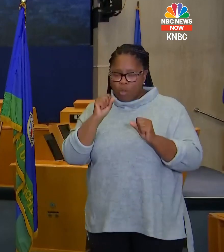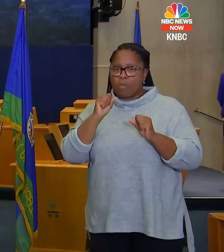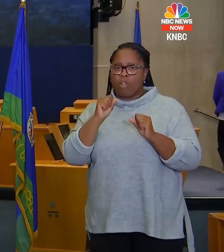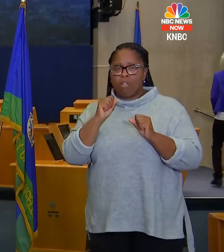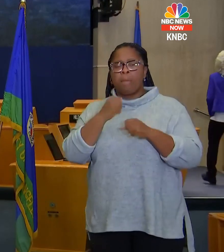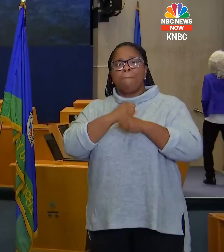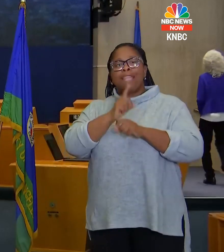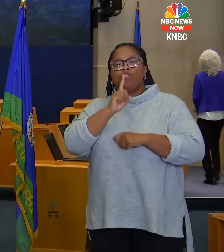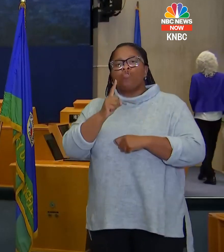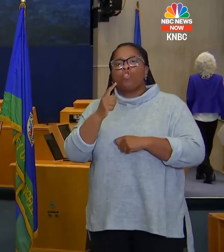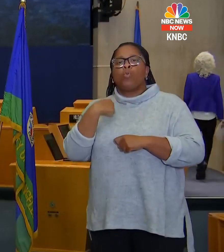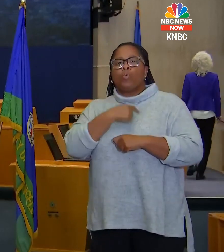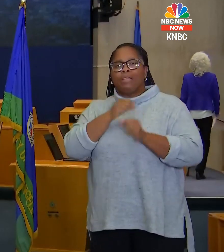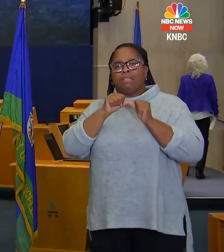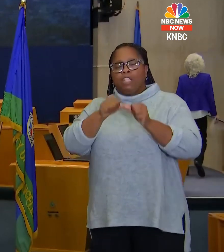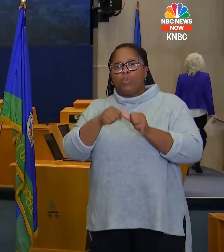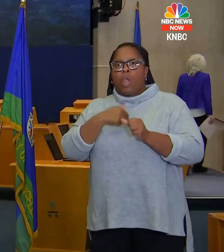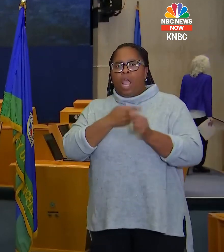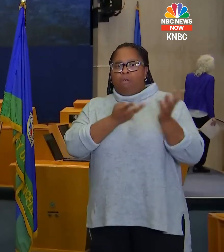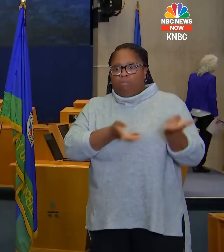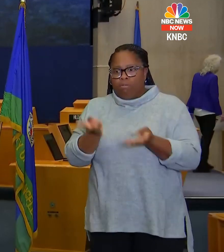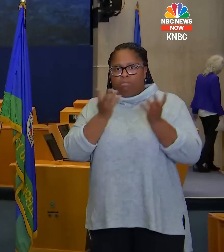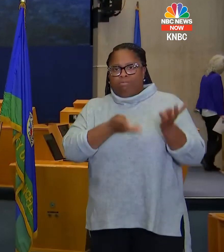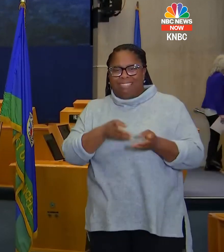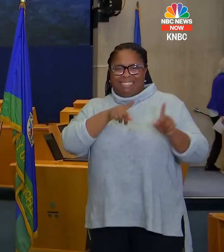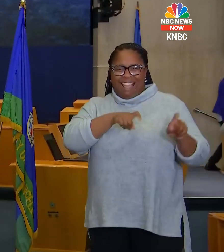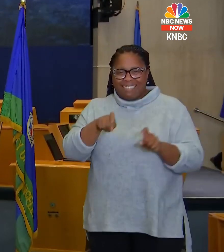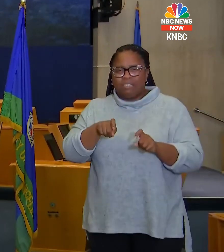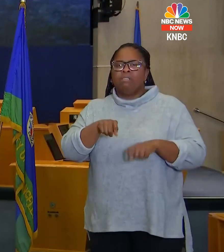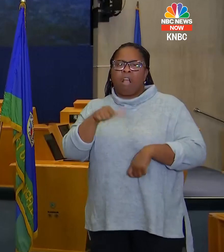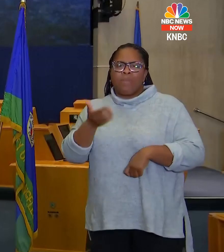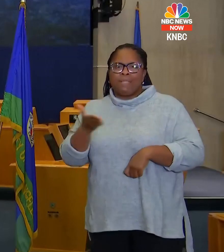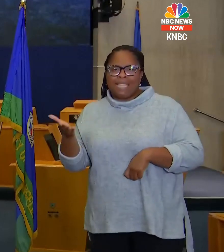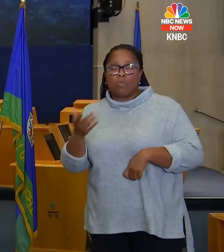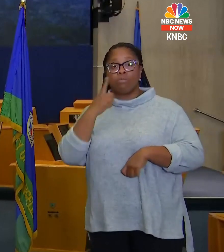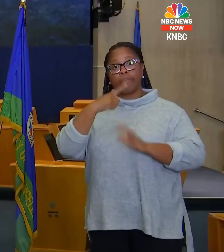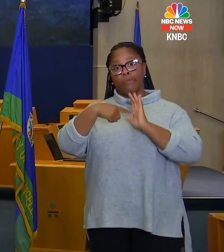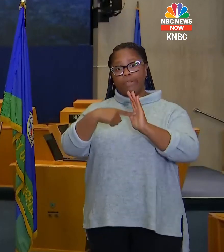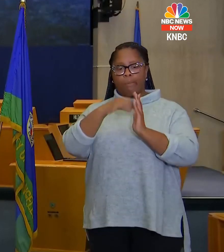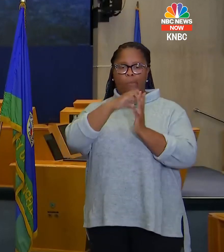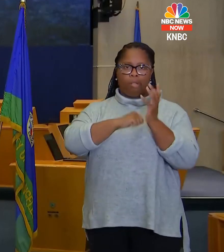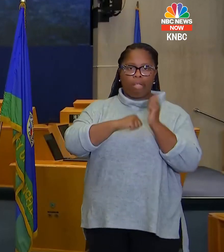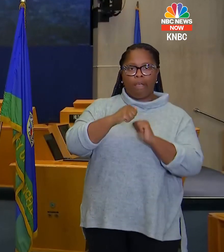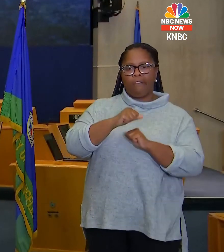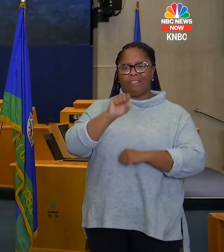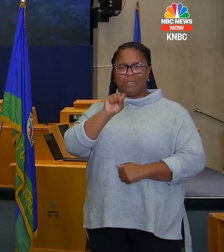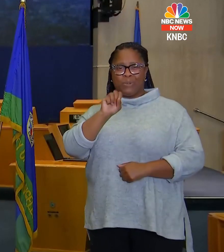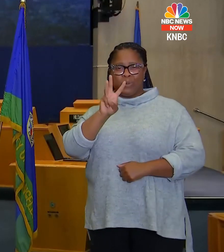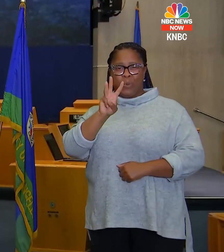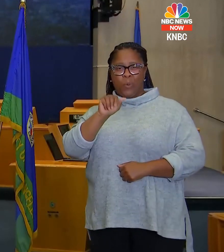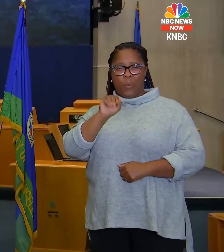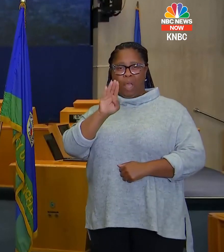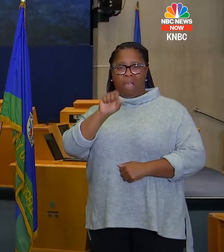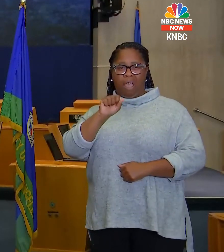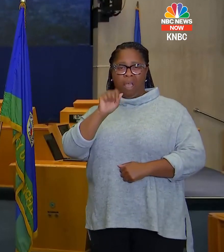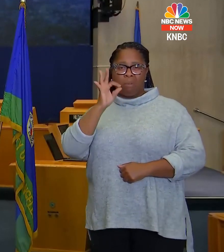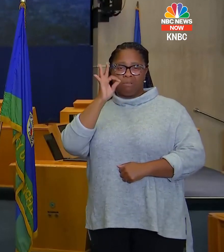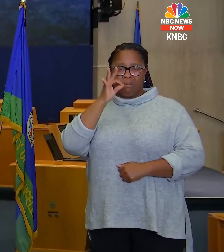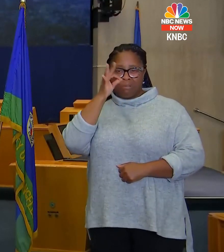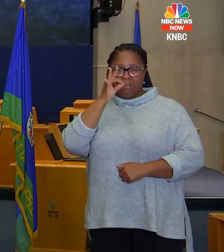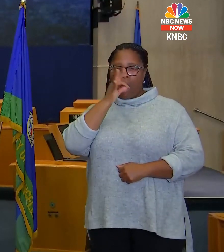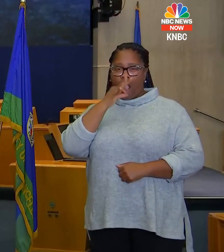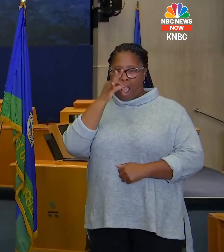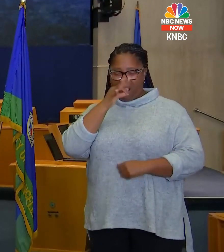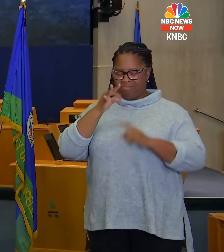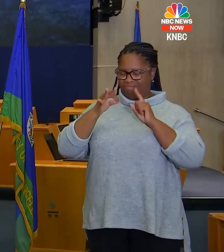sustainable supply chain of tests and other materials like gloves and swabs, which are needed to ramp up for